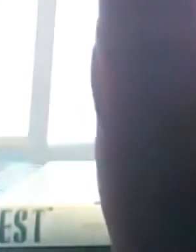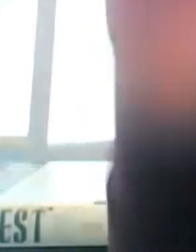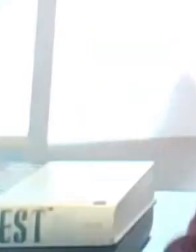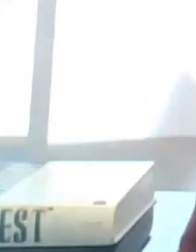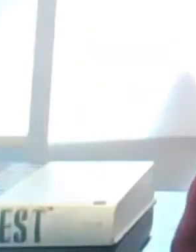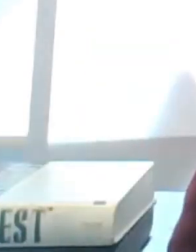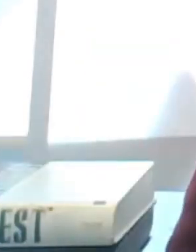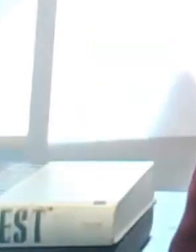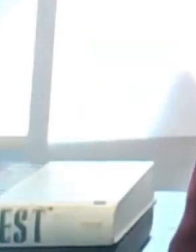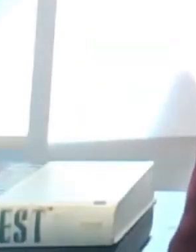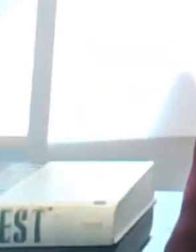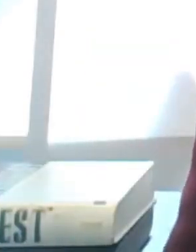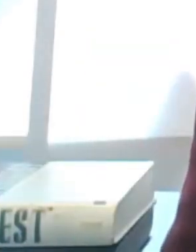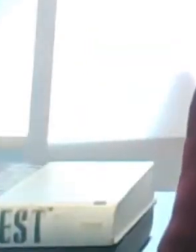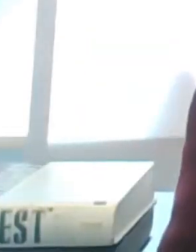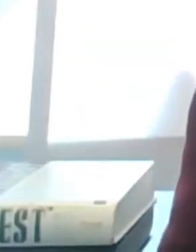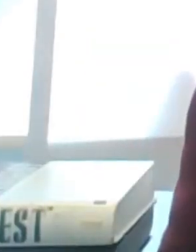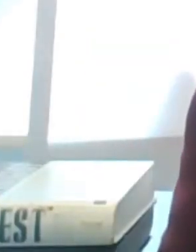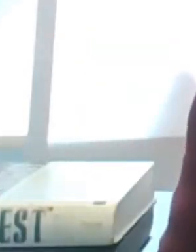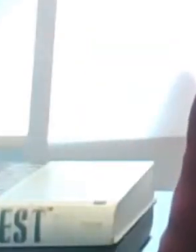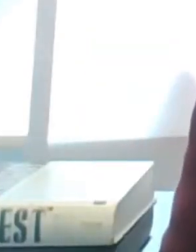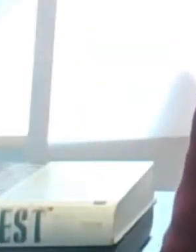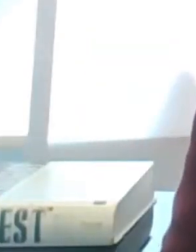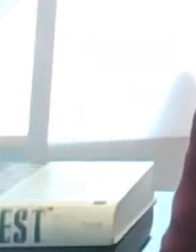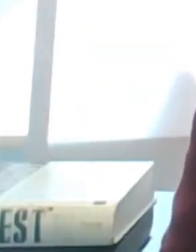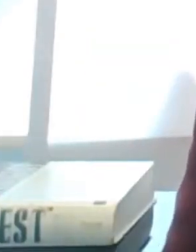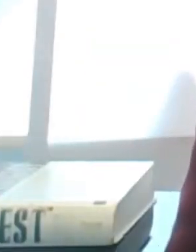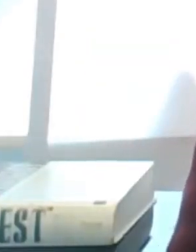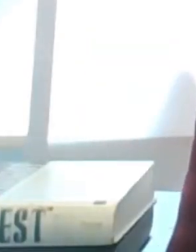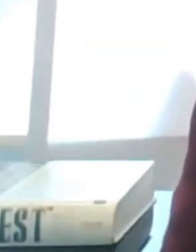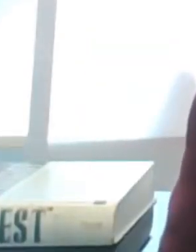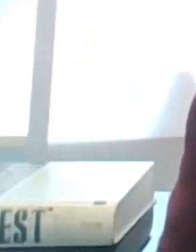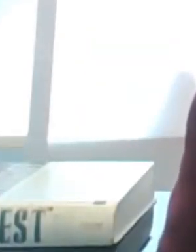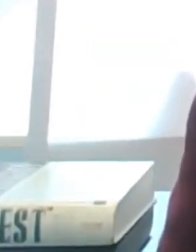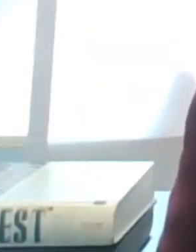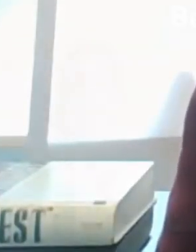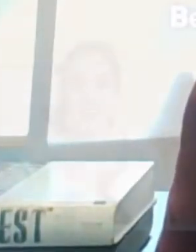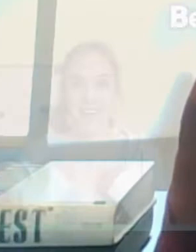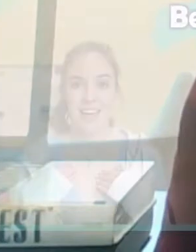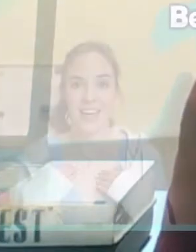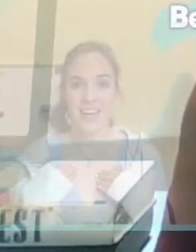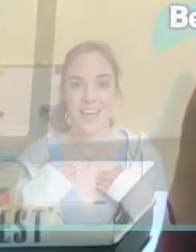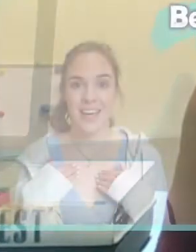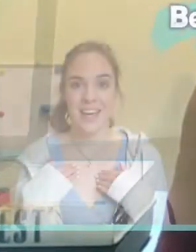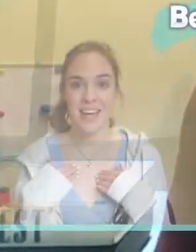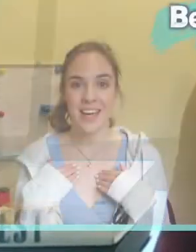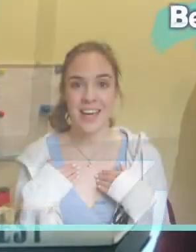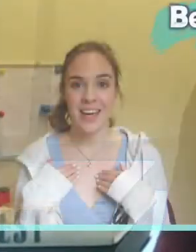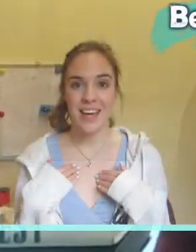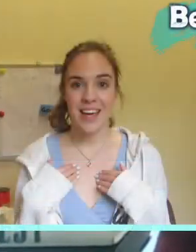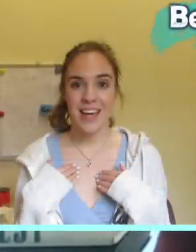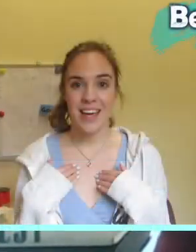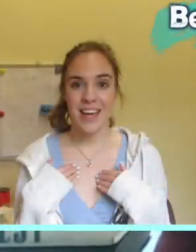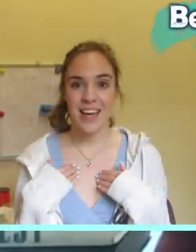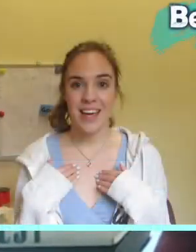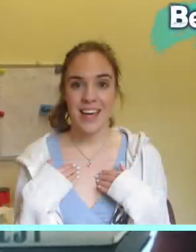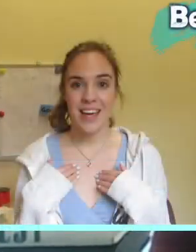Hi everyone, and welcome to this week's assembly. I'm Mark, and Bethany is going to be along in a minute to tell